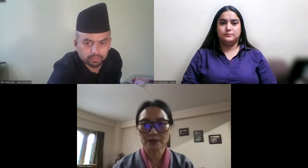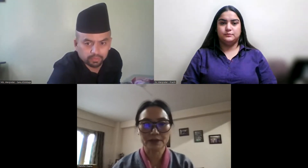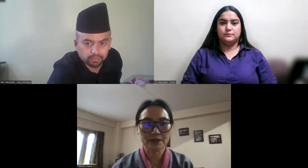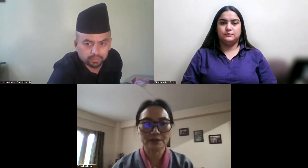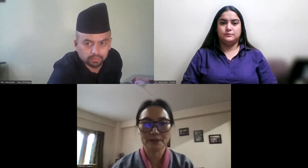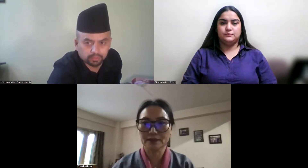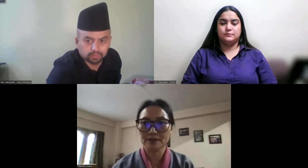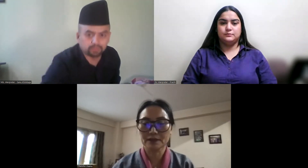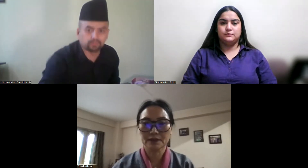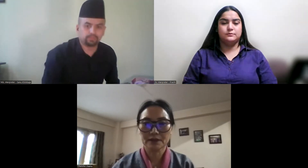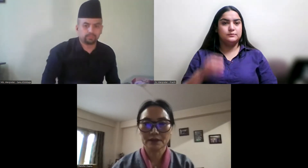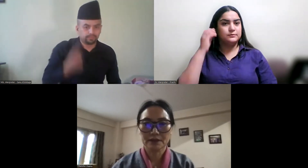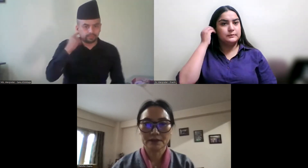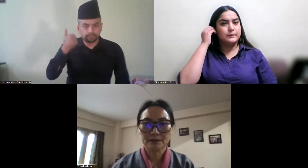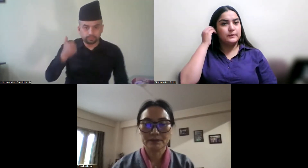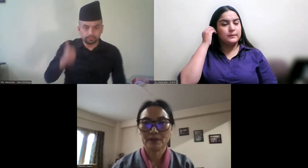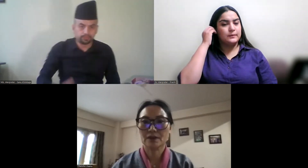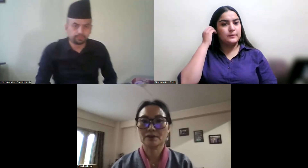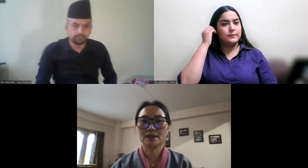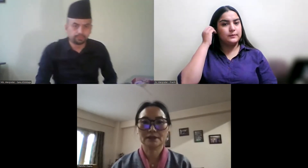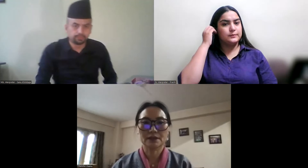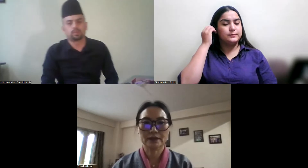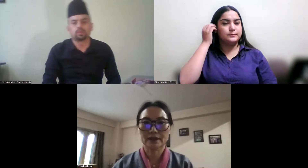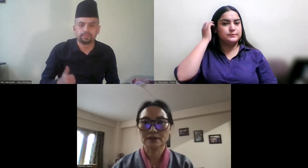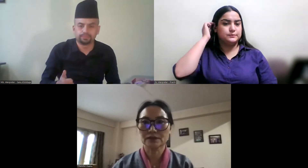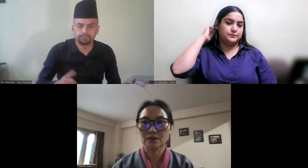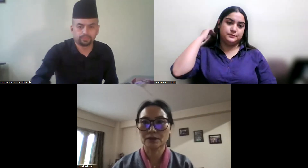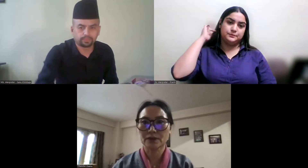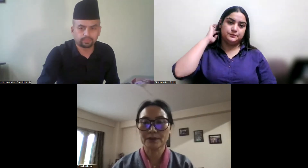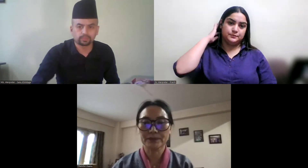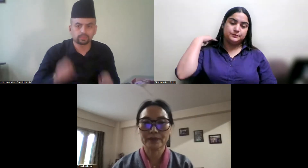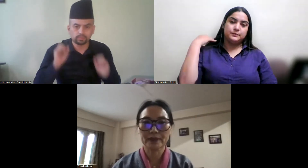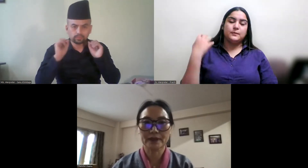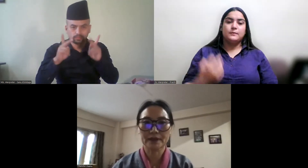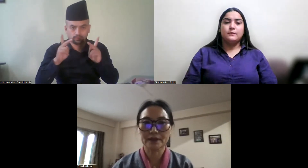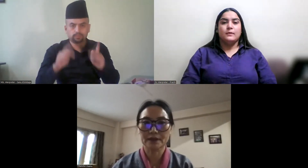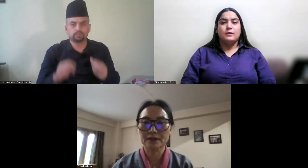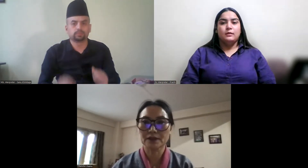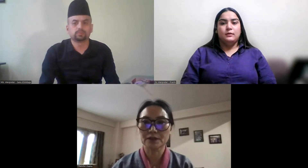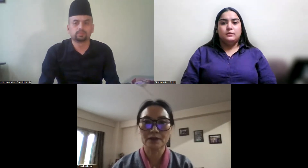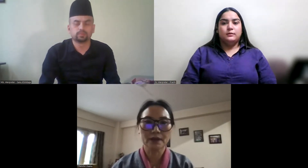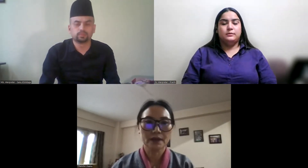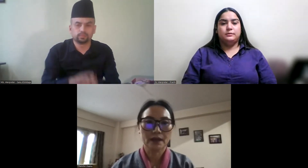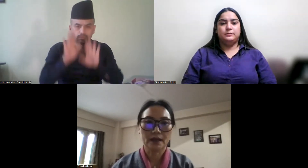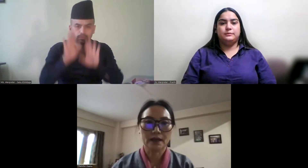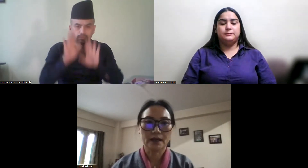Hello, can you hear me? Yes, yes. All right, okay, so thank